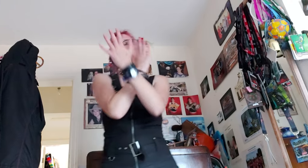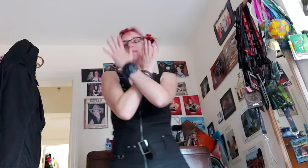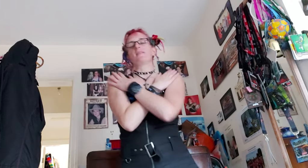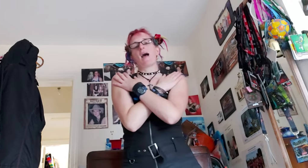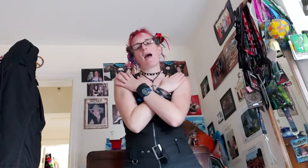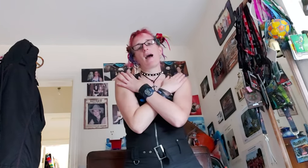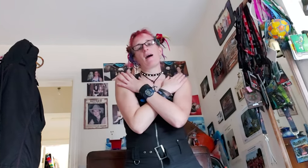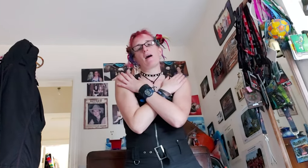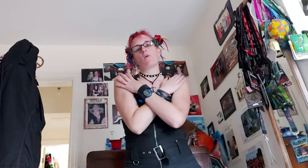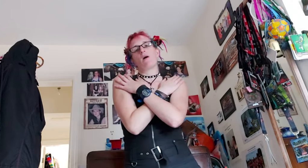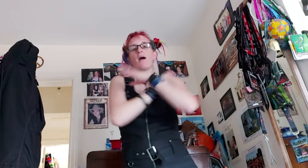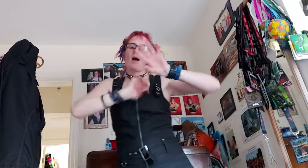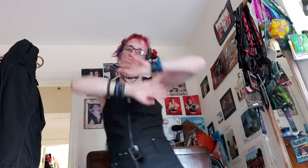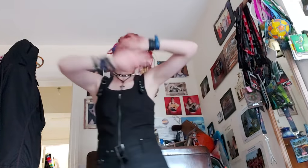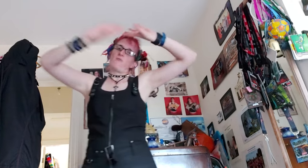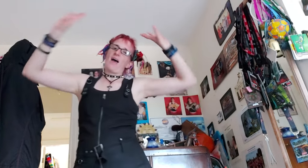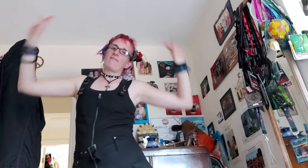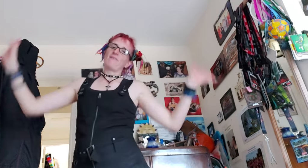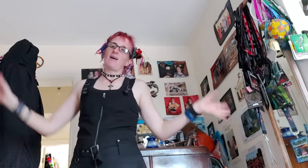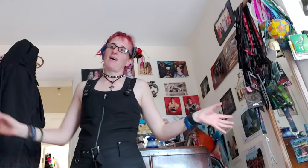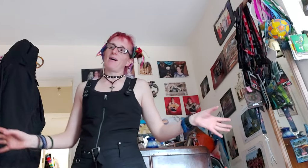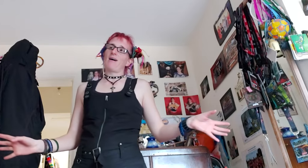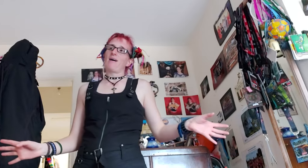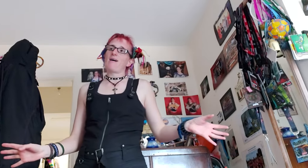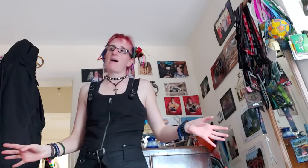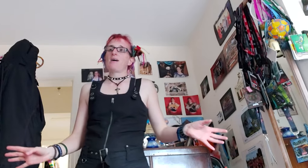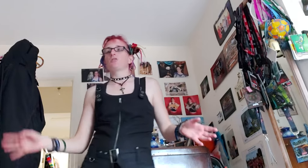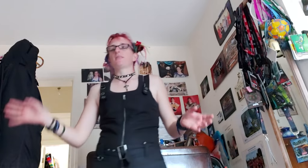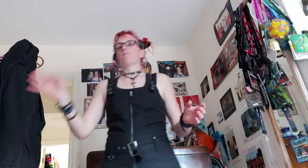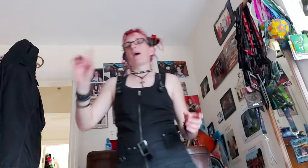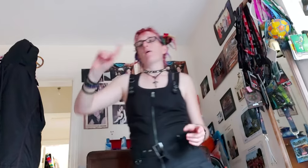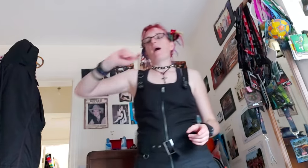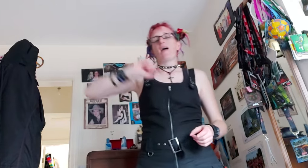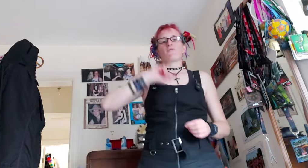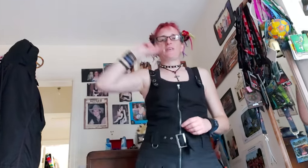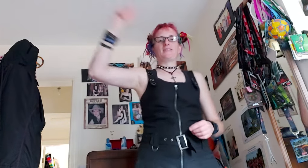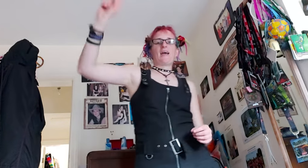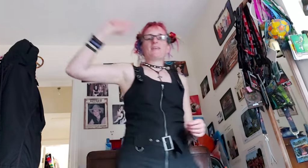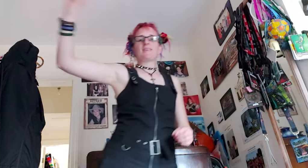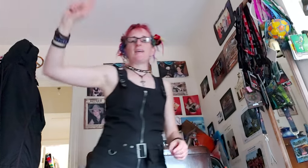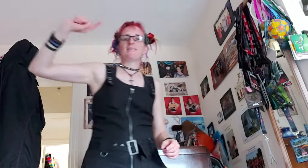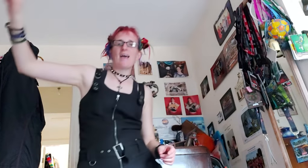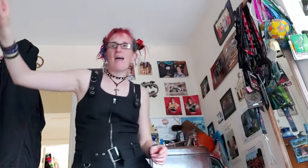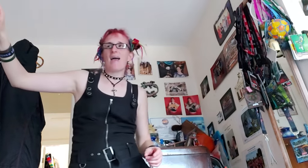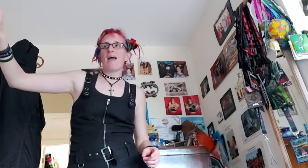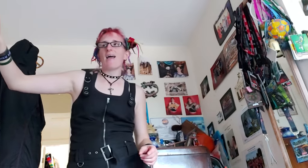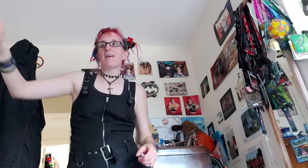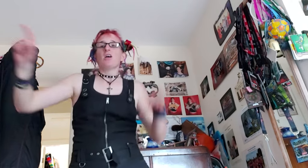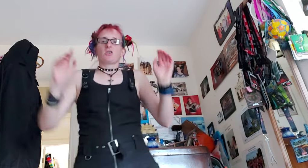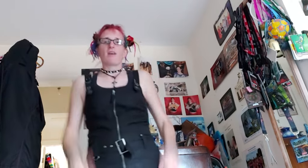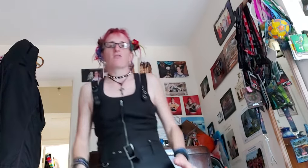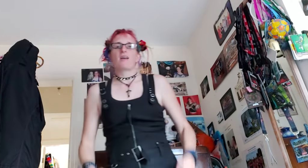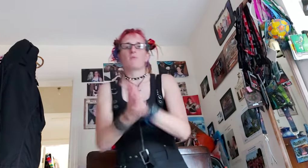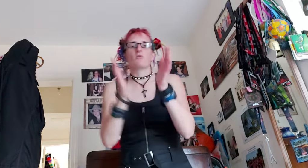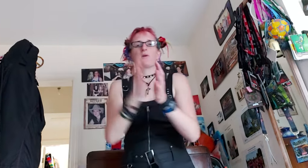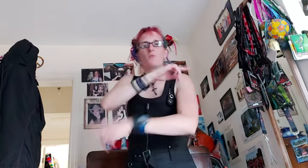me now and will forever. Choose him now every day, day, day. Great, great, real, real, wicked,